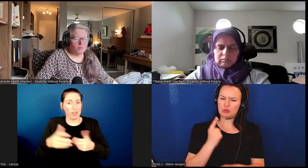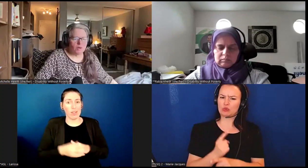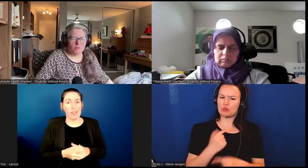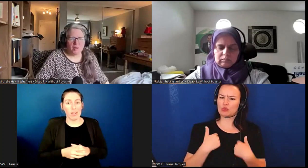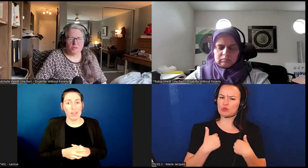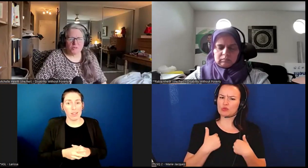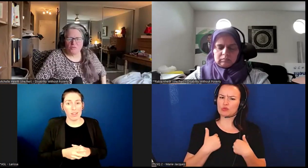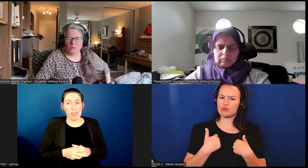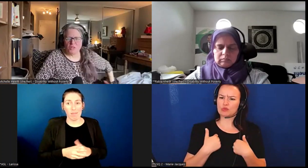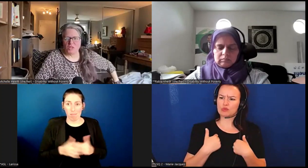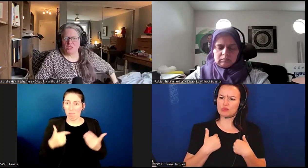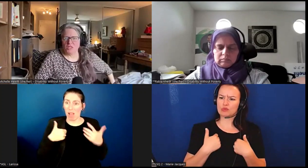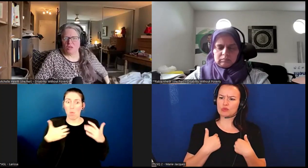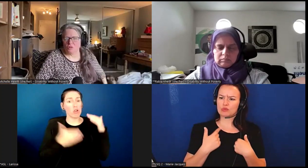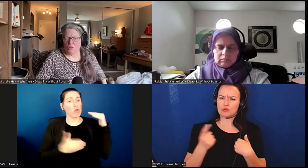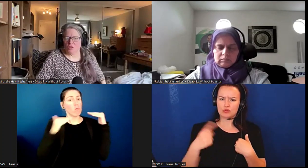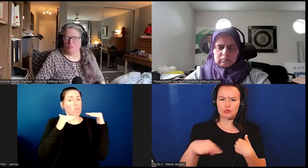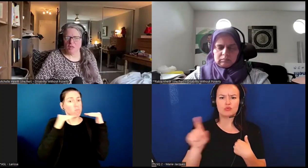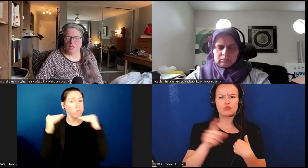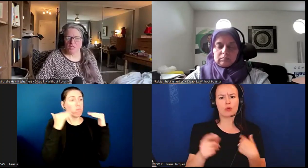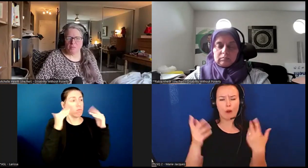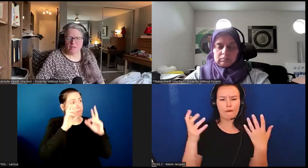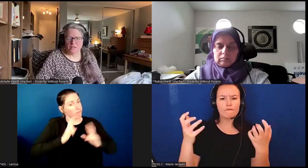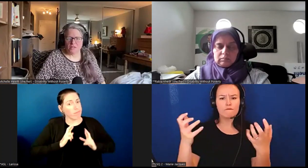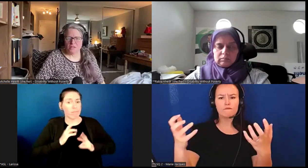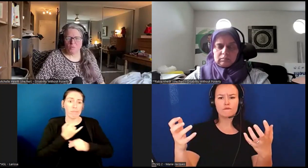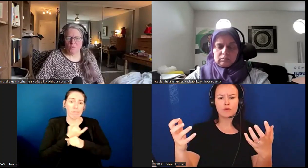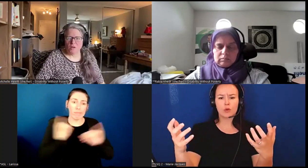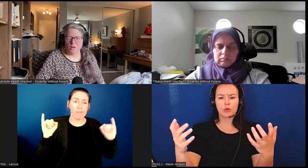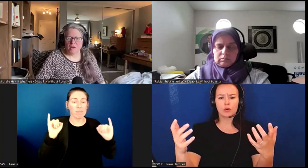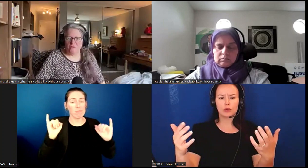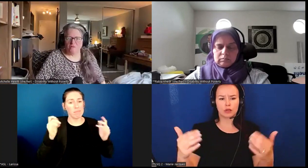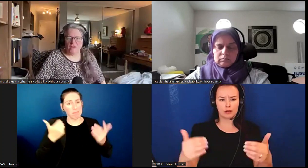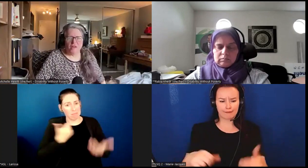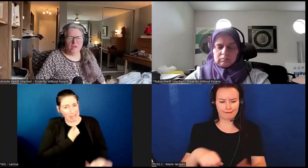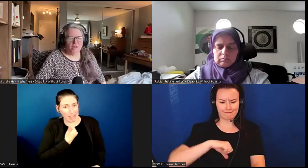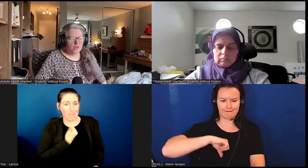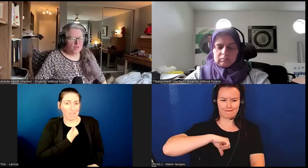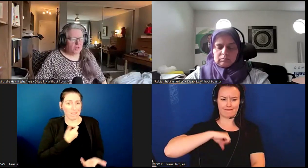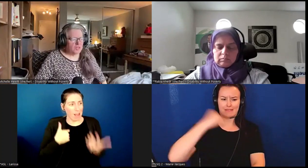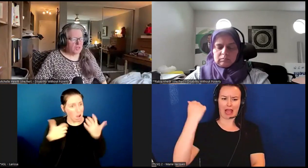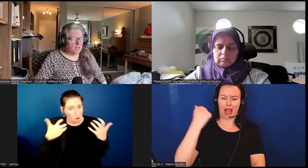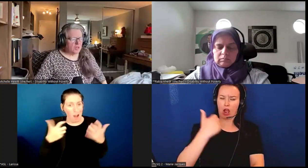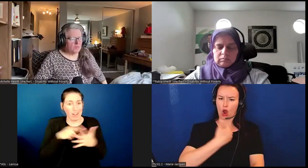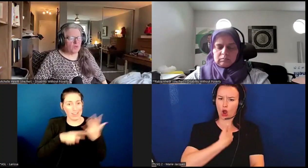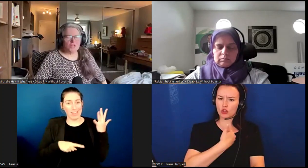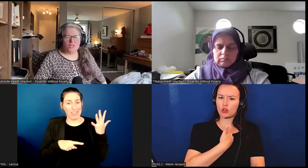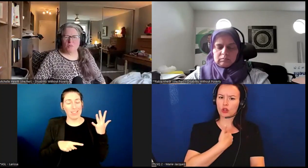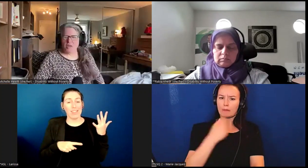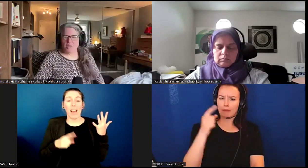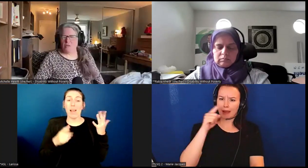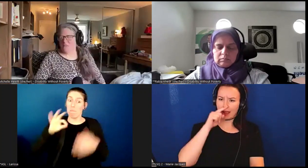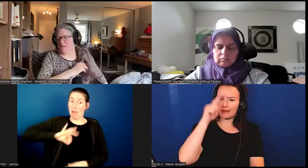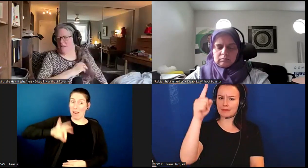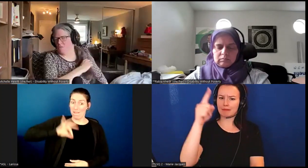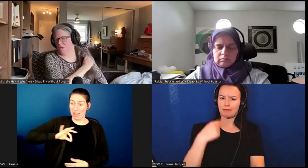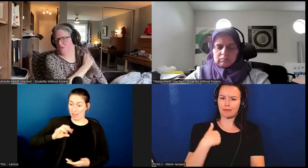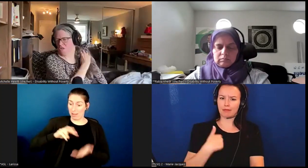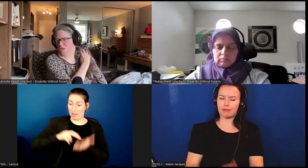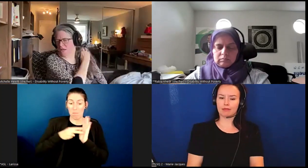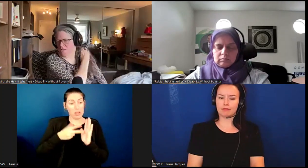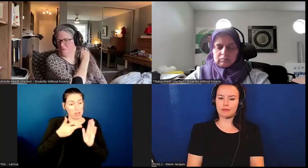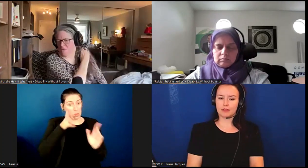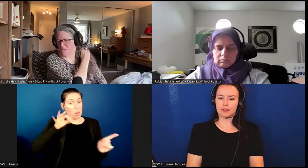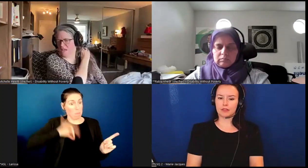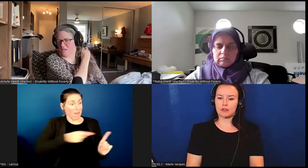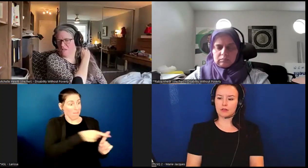We want to be able to live with dignity, autonomy, and independence, and we want a benefit that reaches the people it's meant to reach.